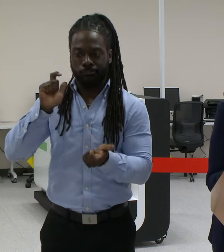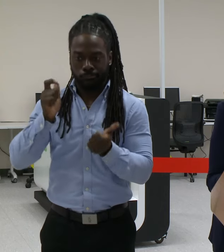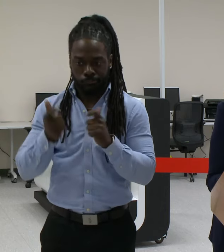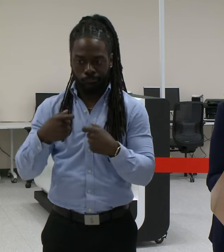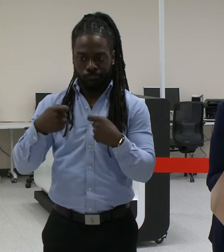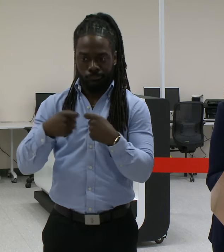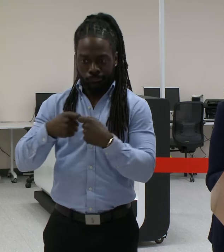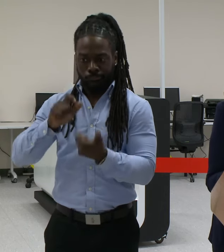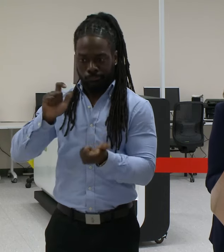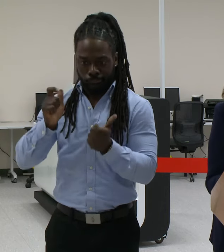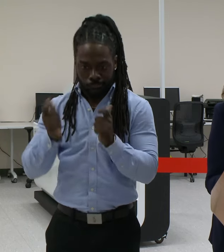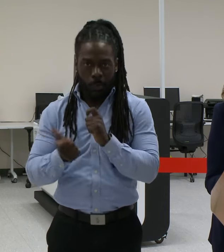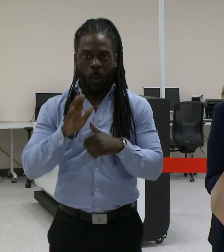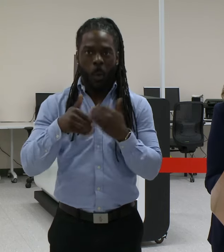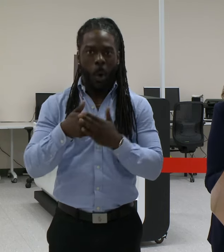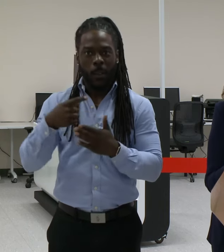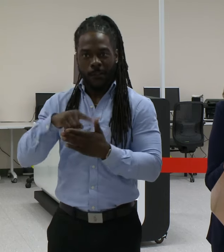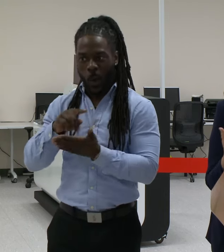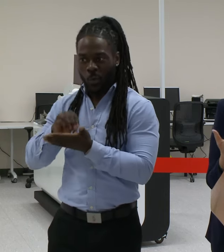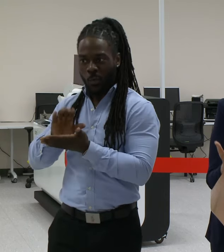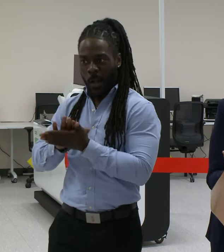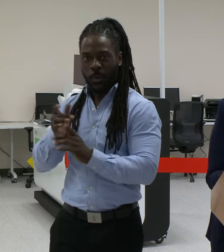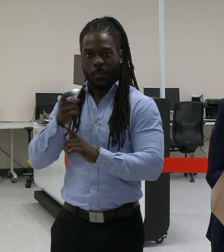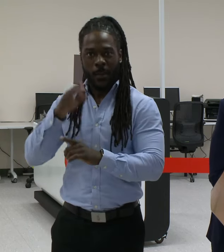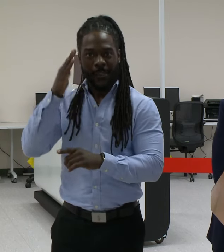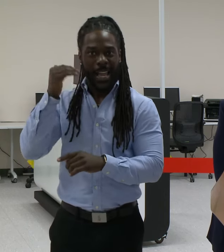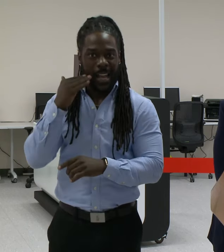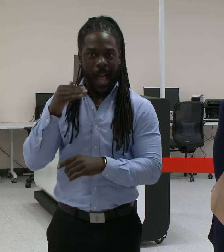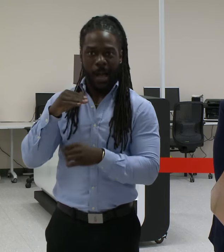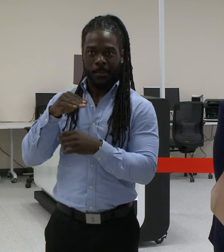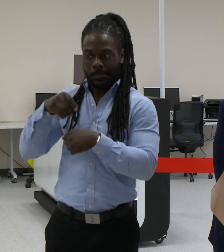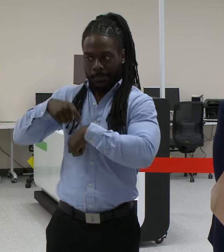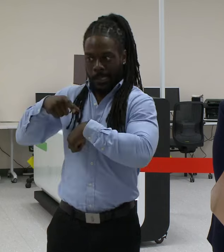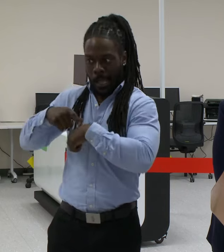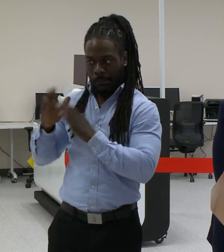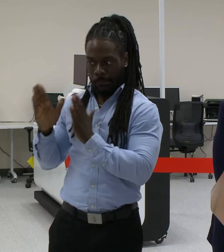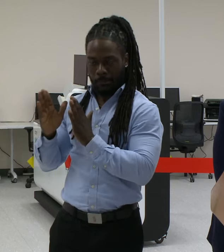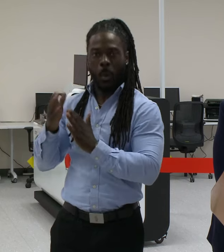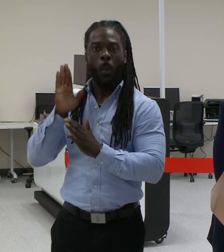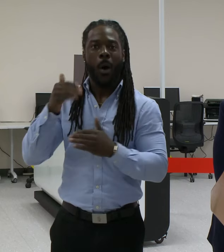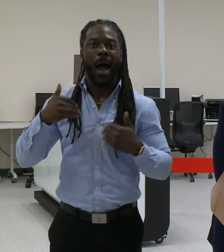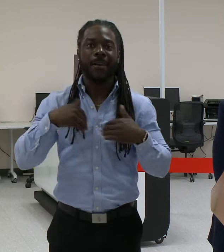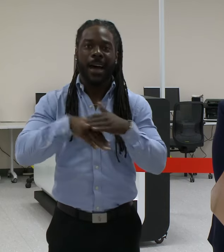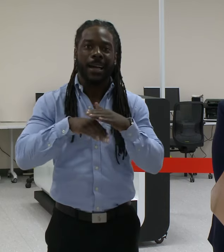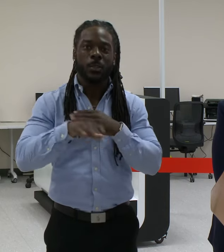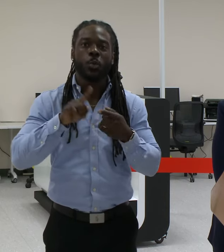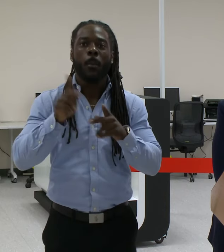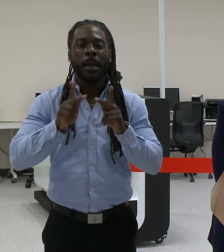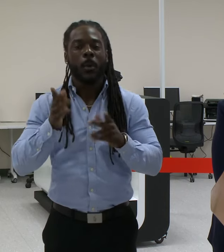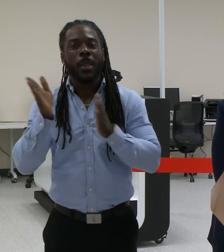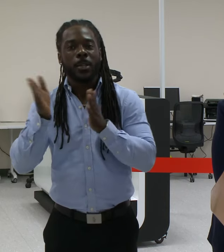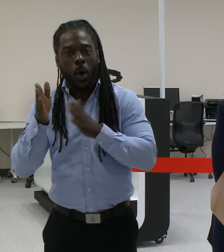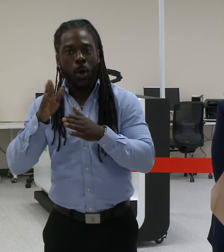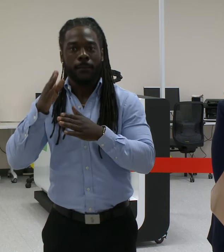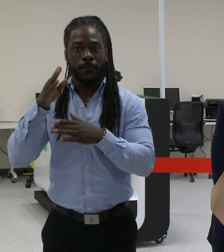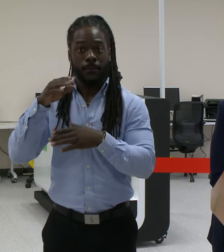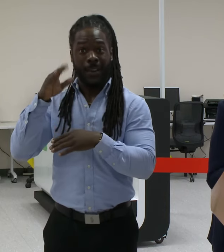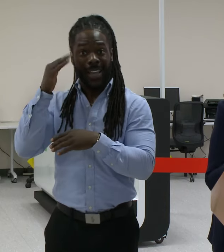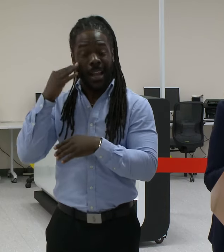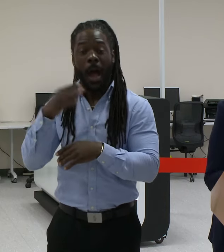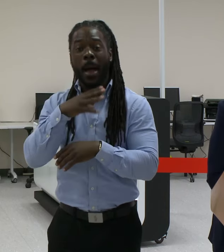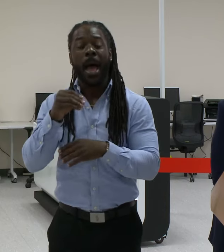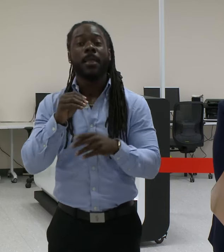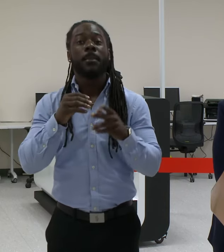of those records from the Vietnam era, which will provide access to those who served in Vietnam, to their families, and